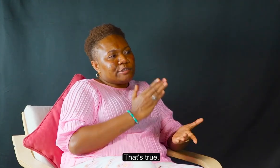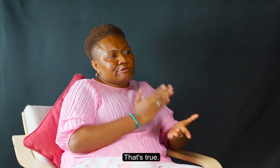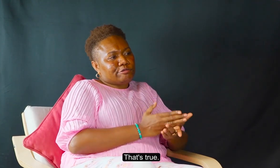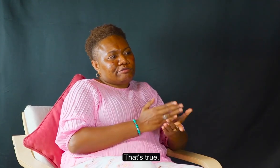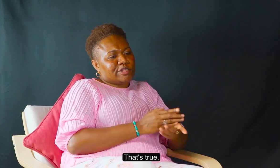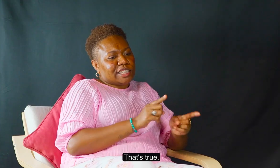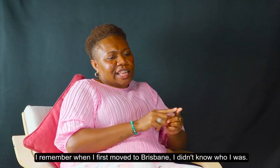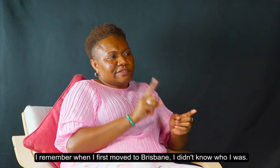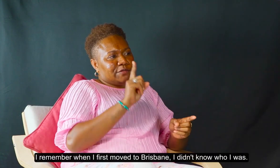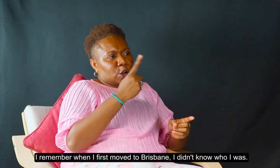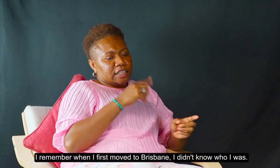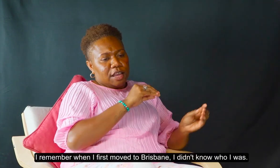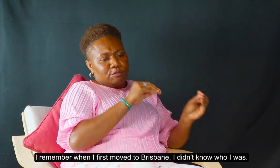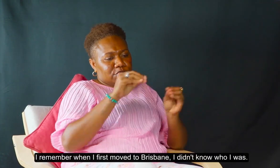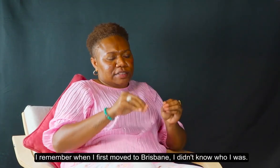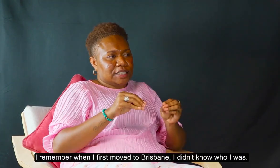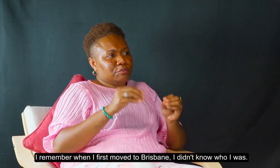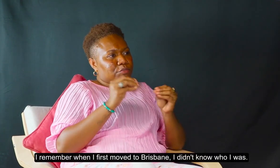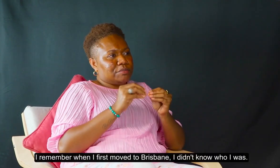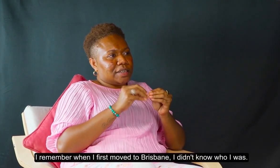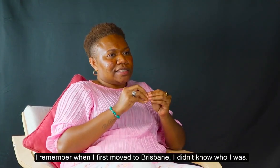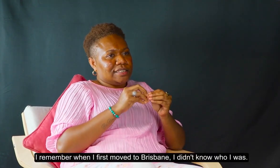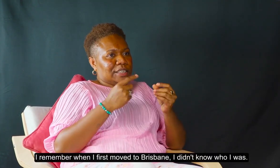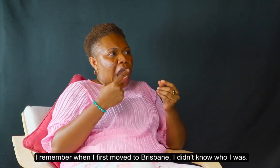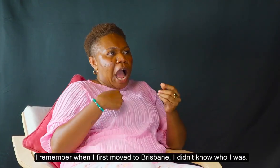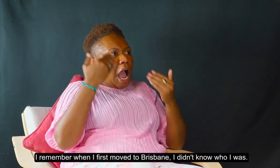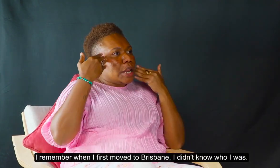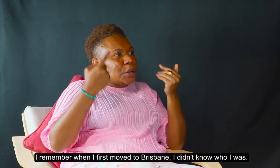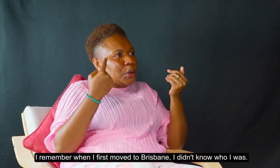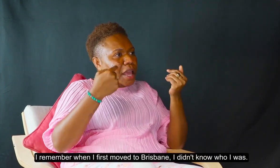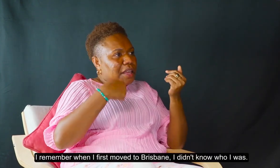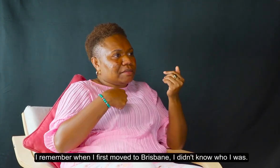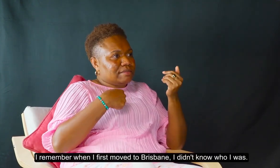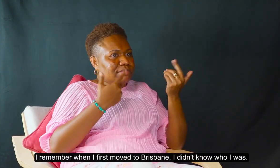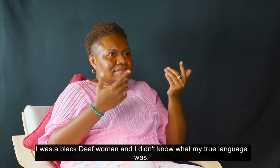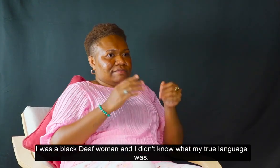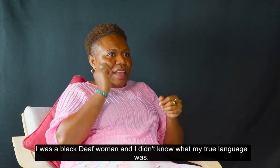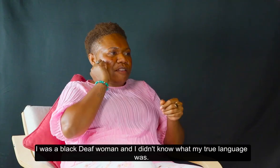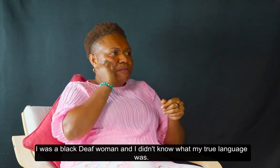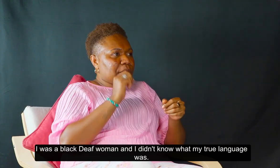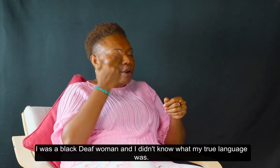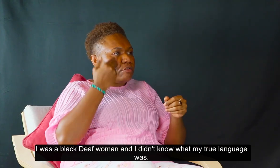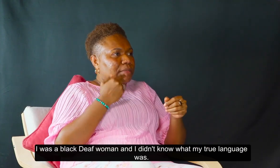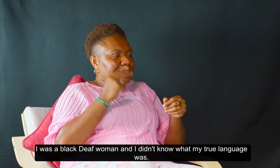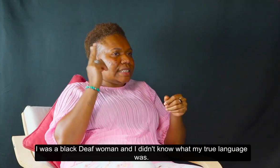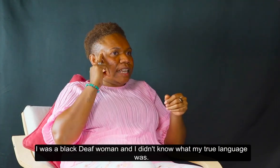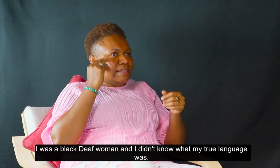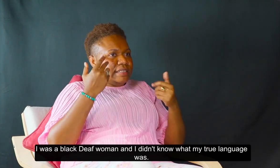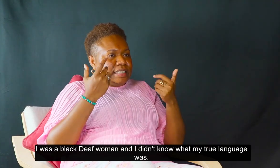That's true. I remember when I first moved to Brisbane, I didn't know who I was. I was a black deaf woman,